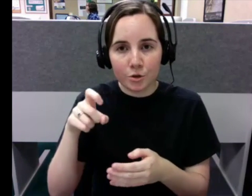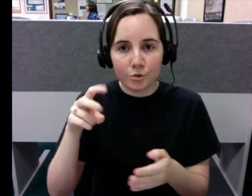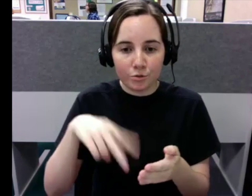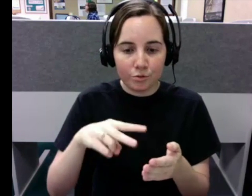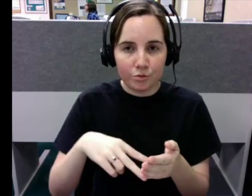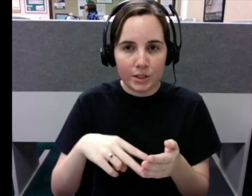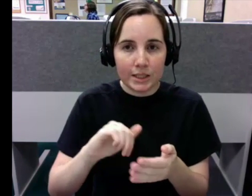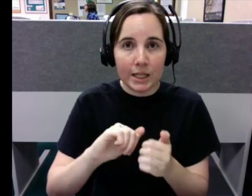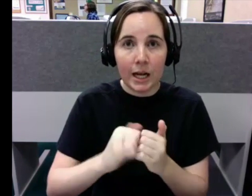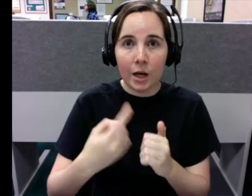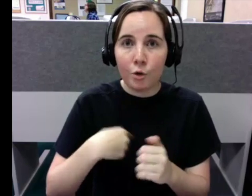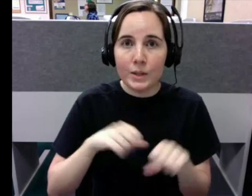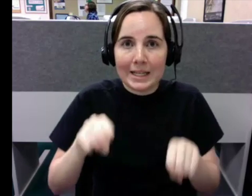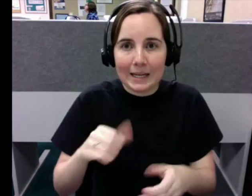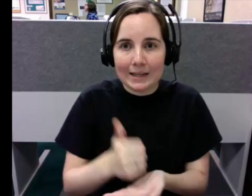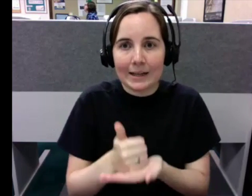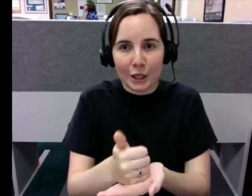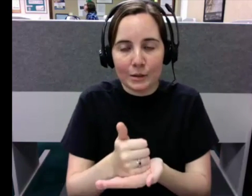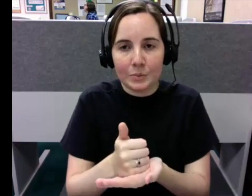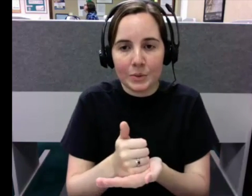Publication number